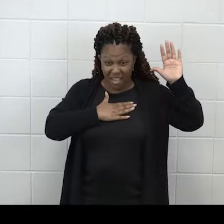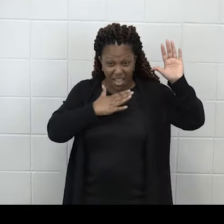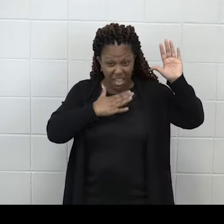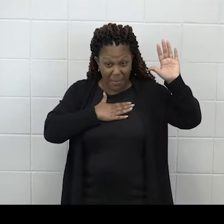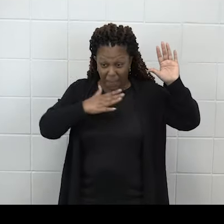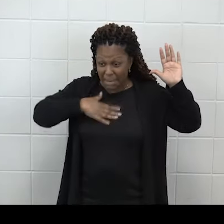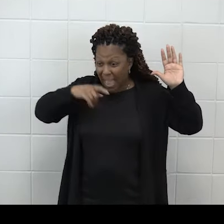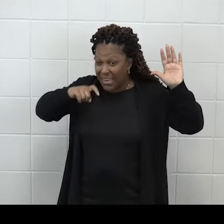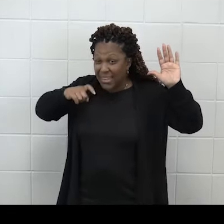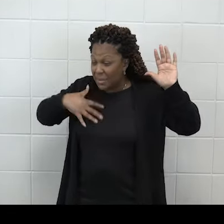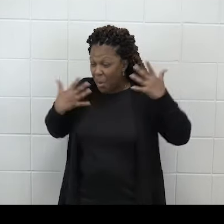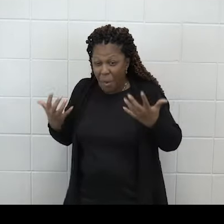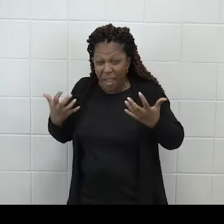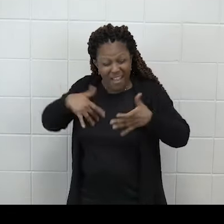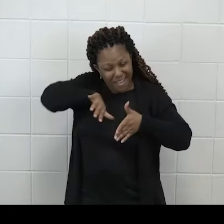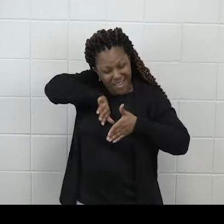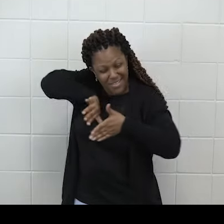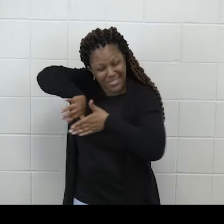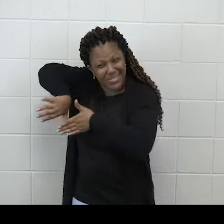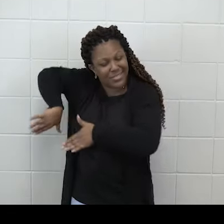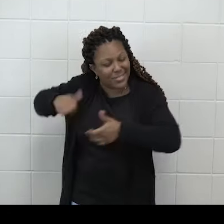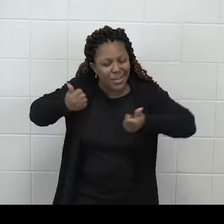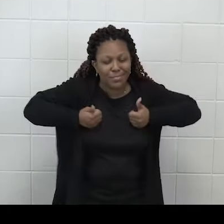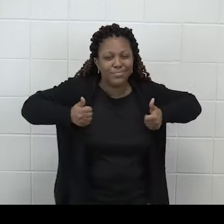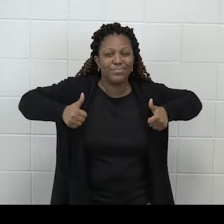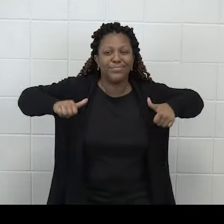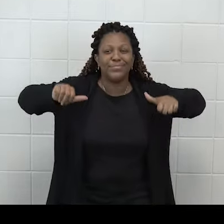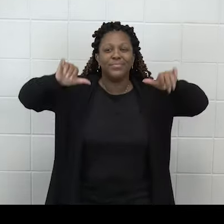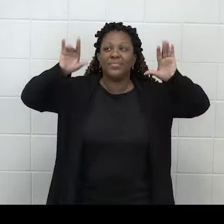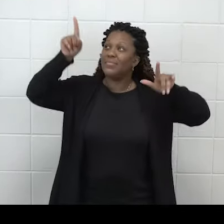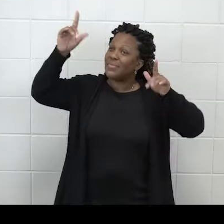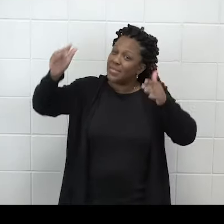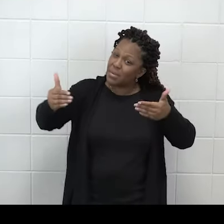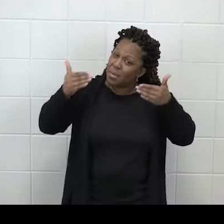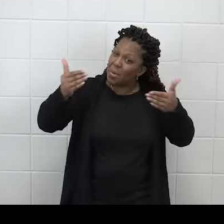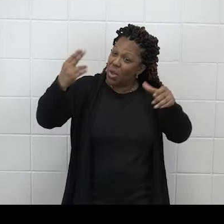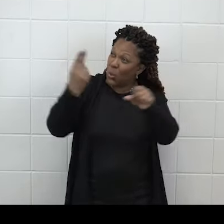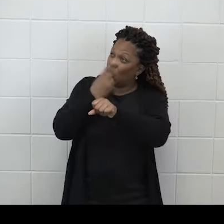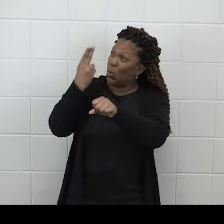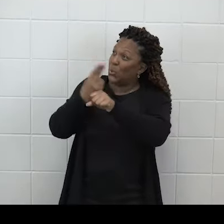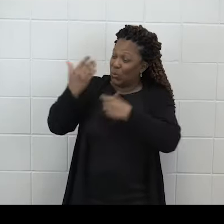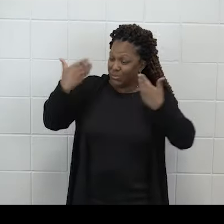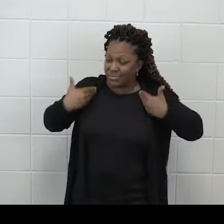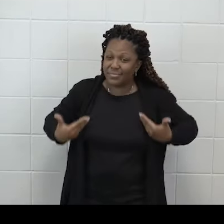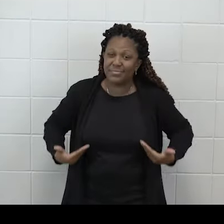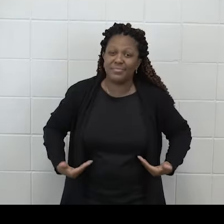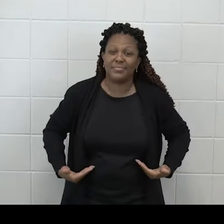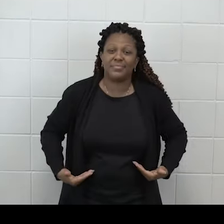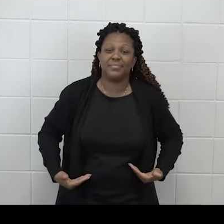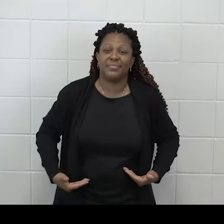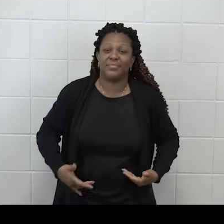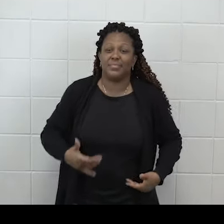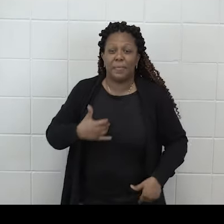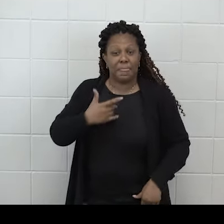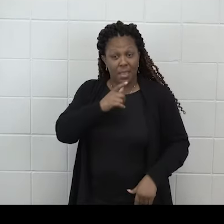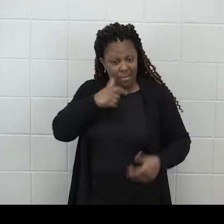I give myself away so you can use me. I